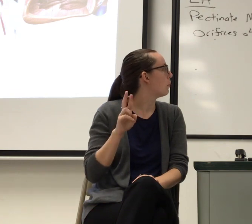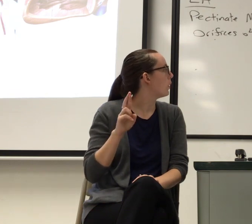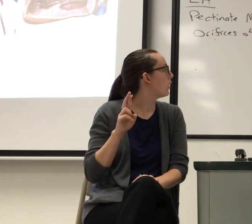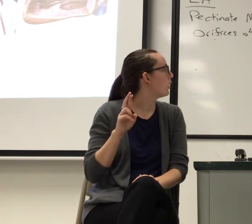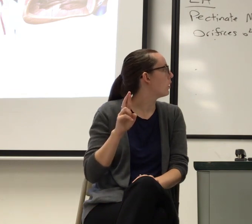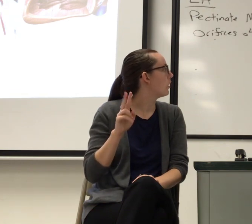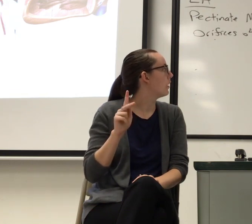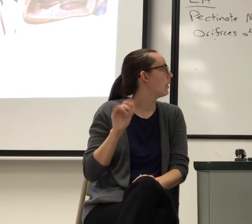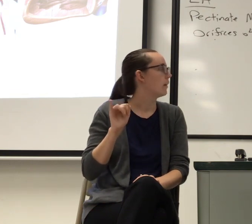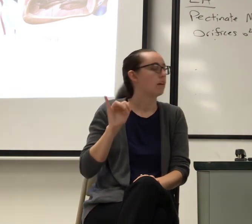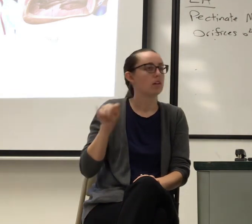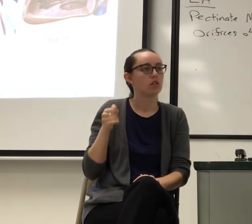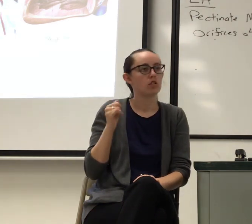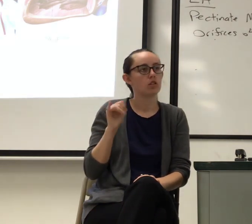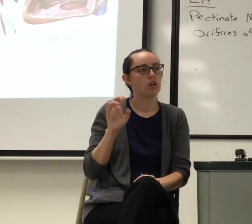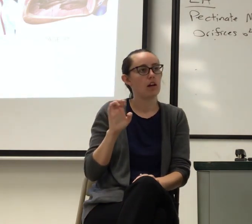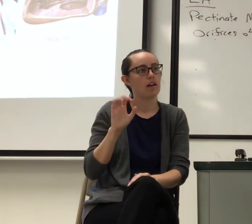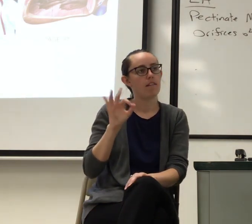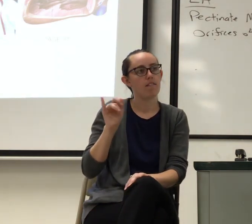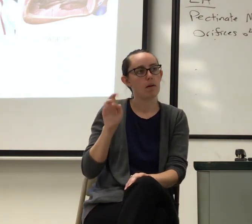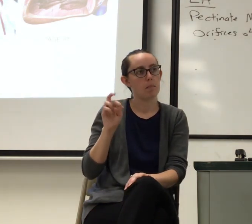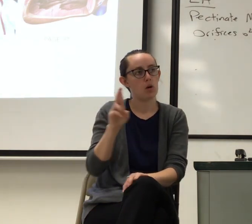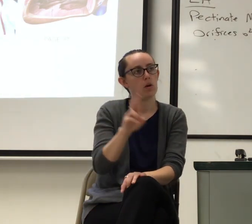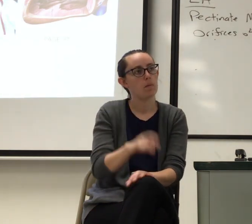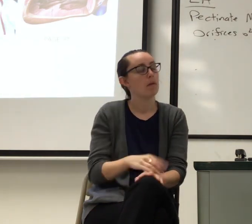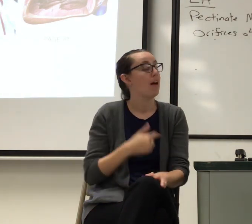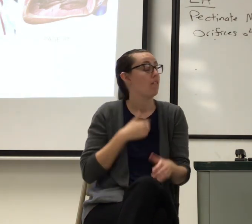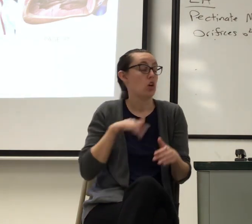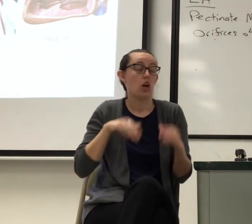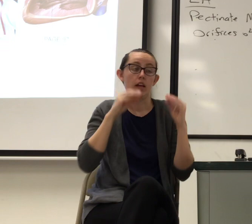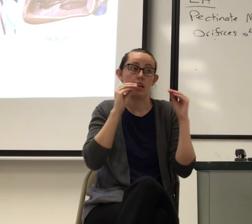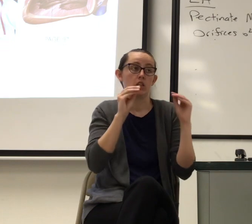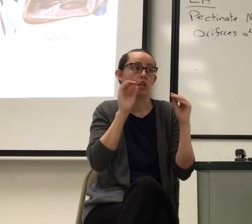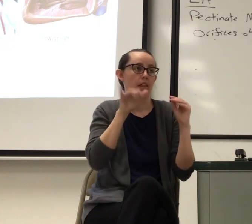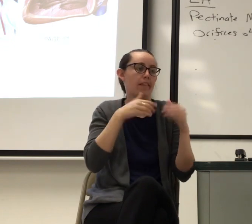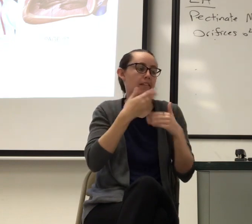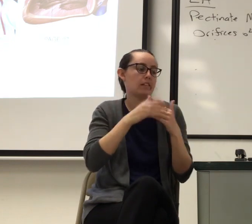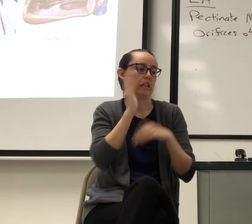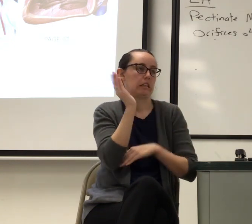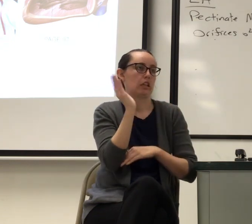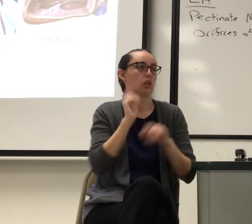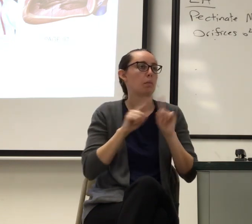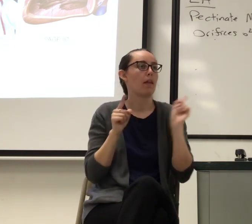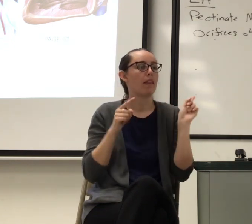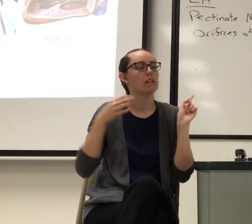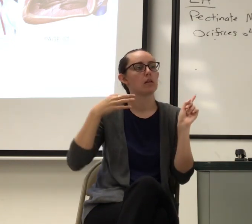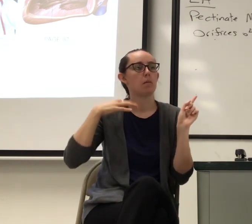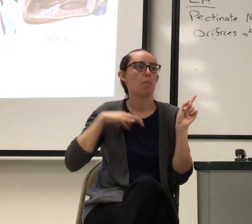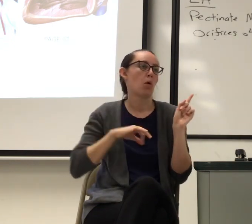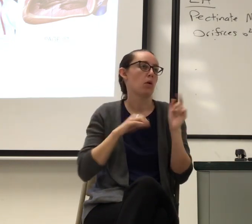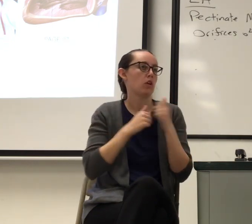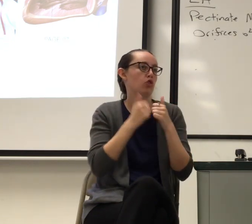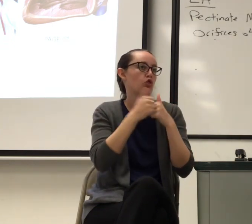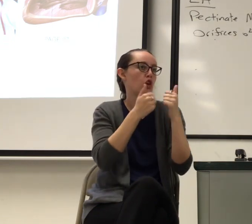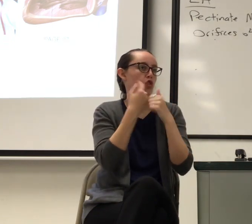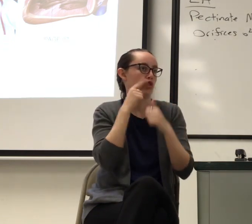I didn't teach this yet. It's part of the ECG lecture, but this is a bonus structure for your sheep heart dissection. If you can see